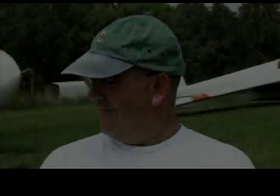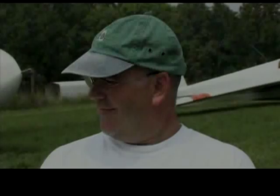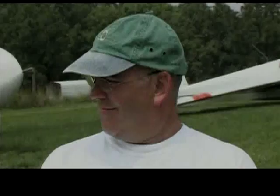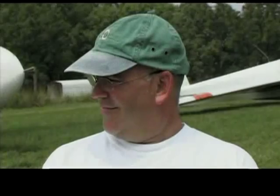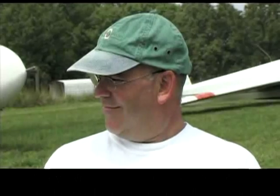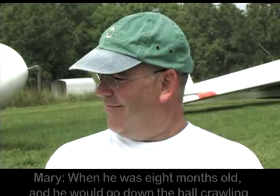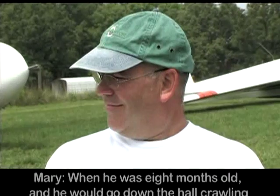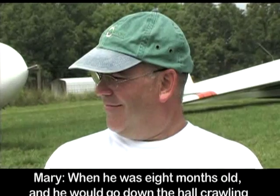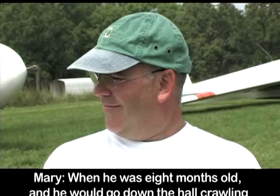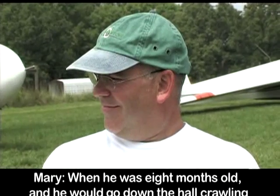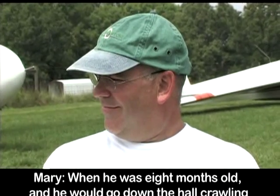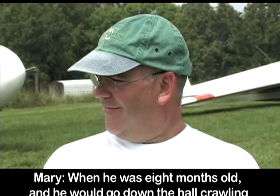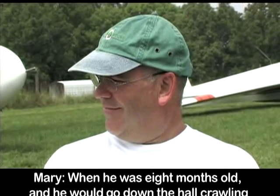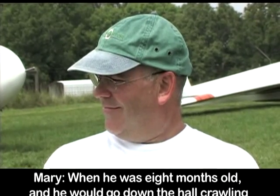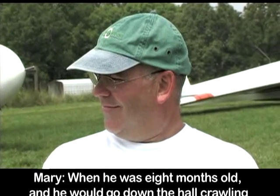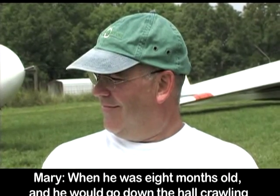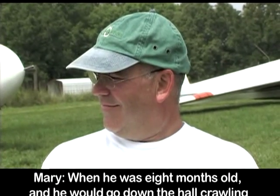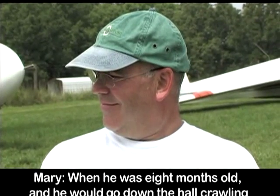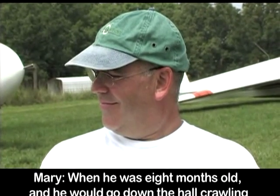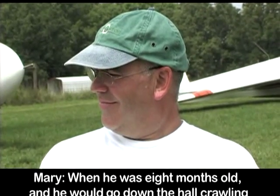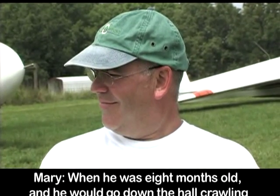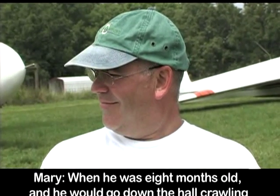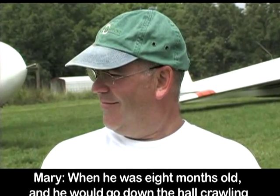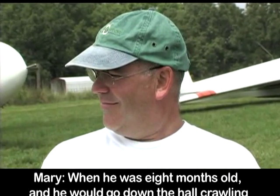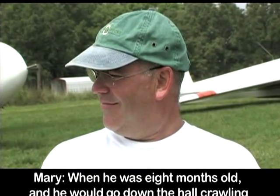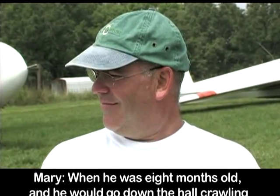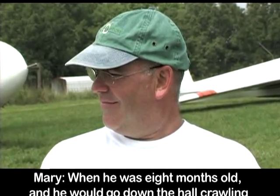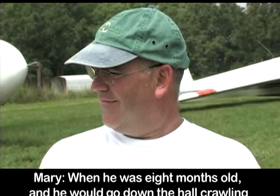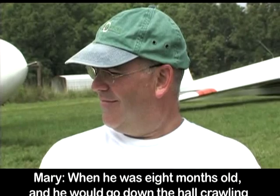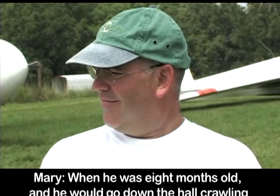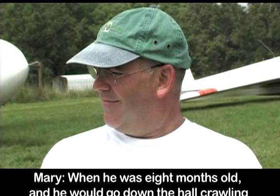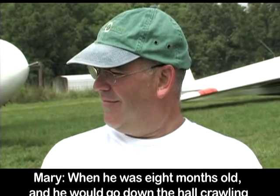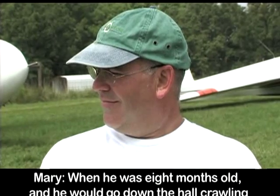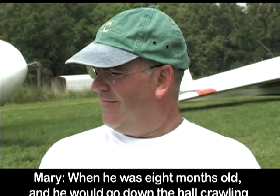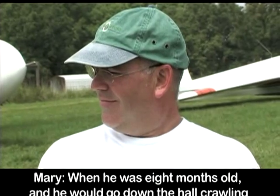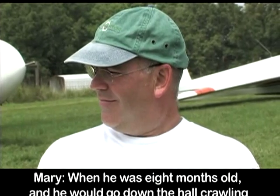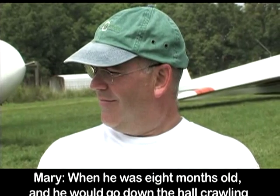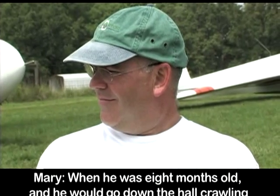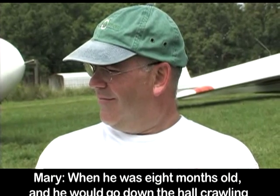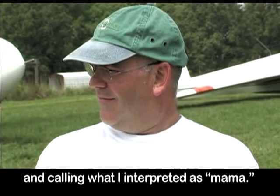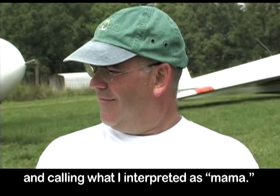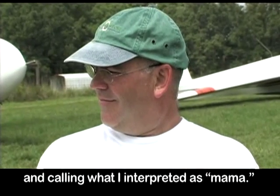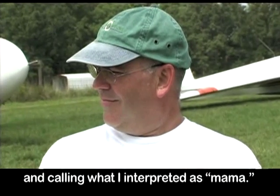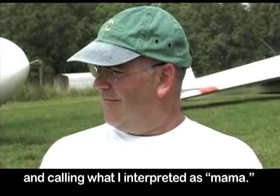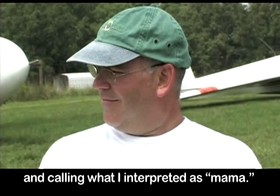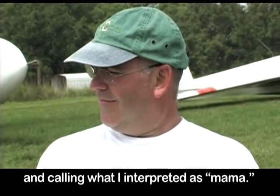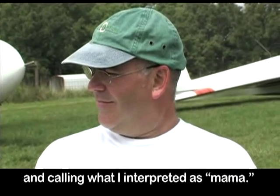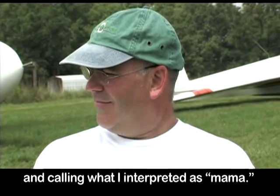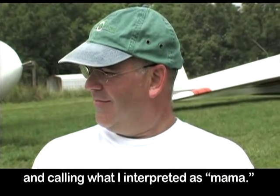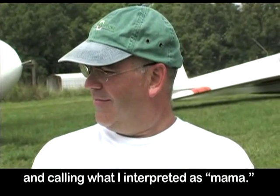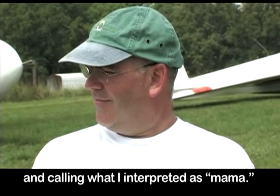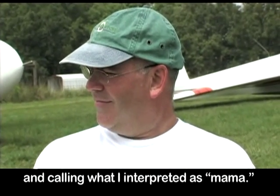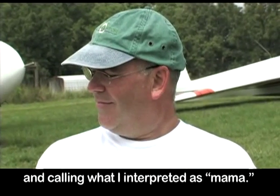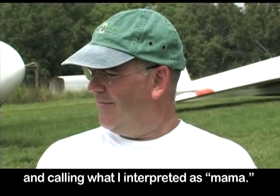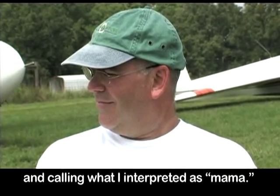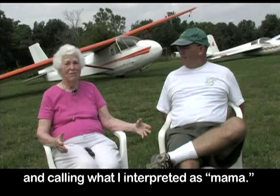Yeah. When he was 8 months old, he would go down the hall crawling and calling what